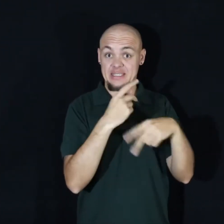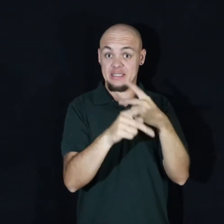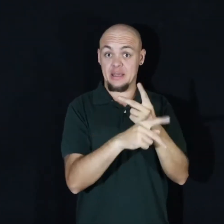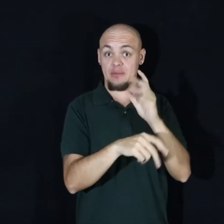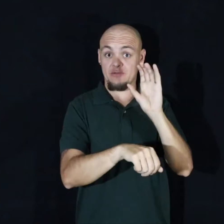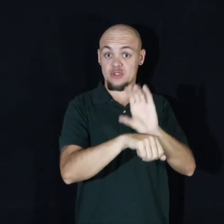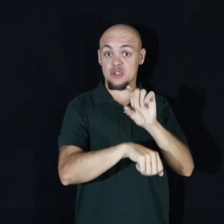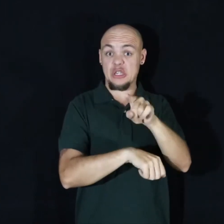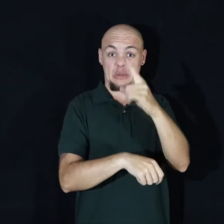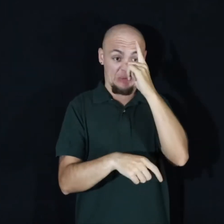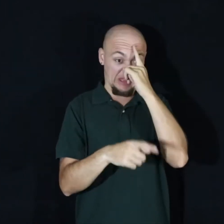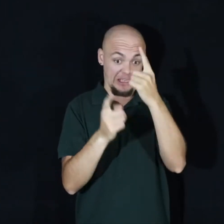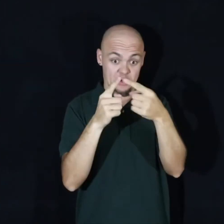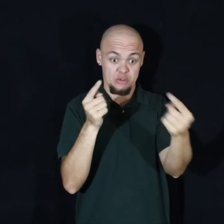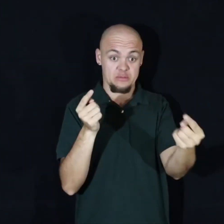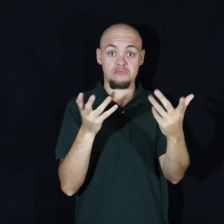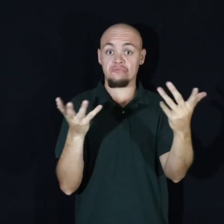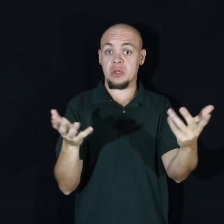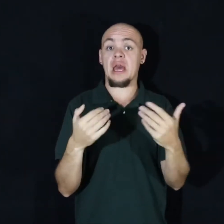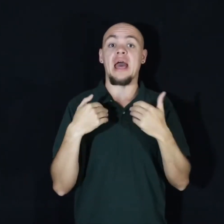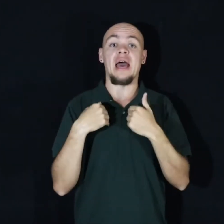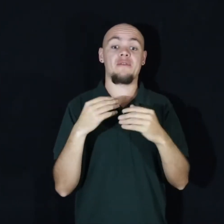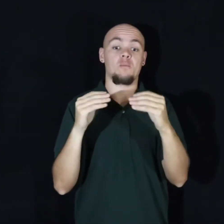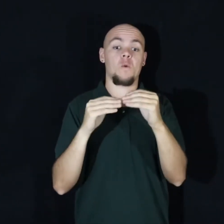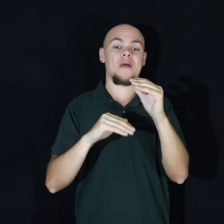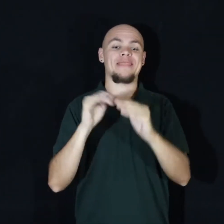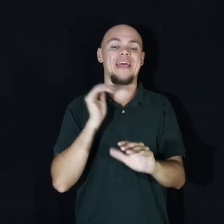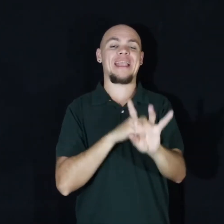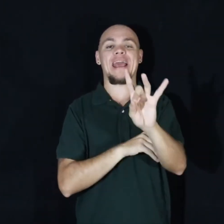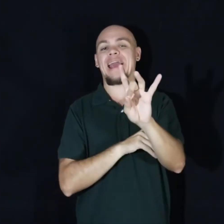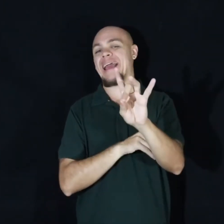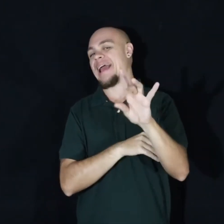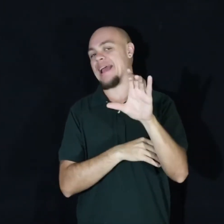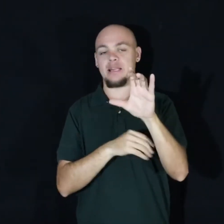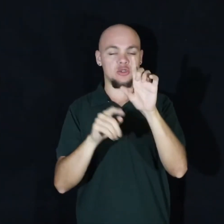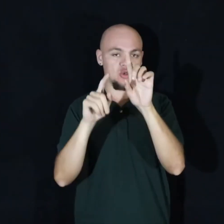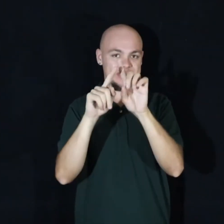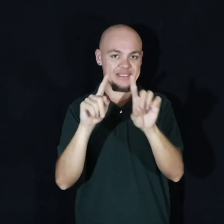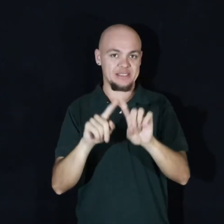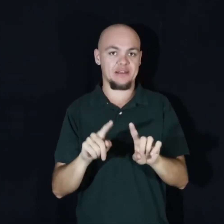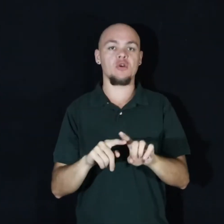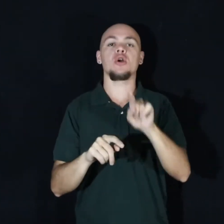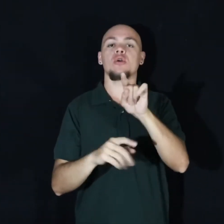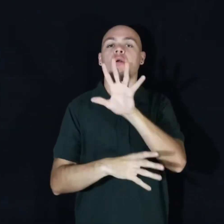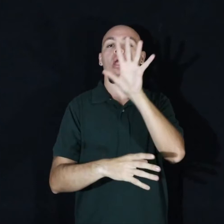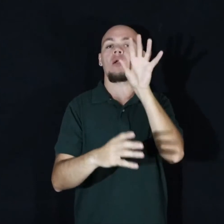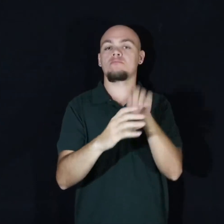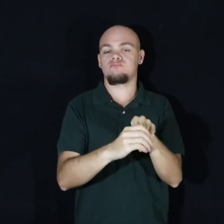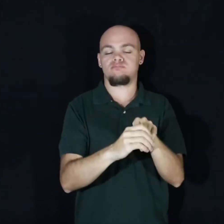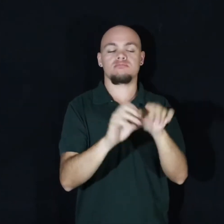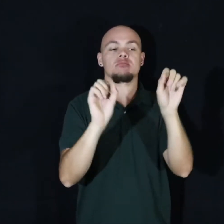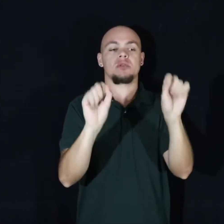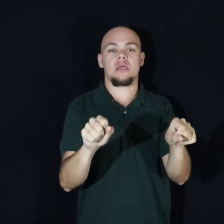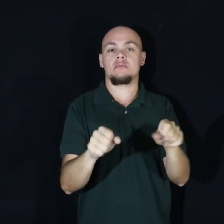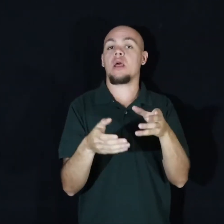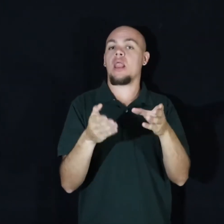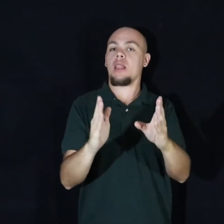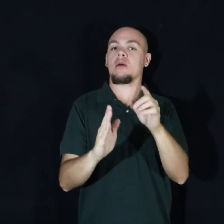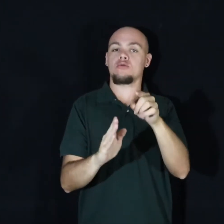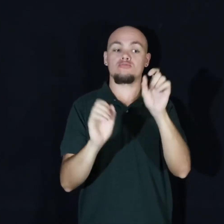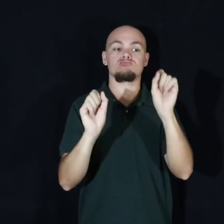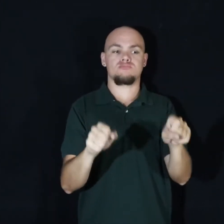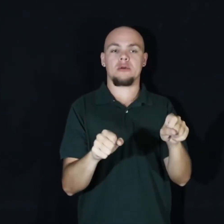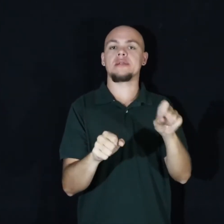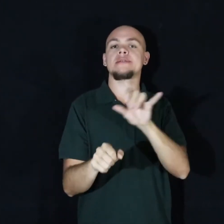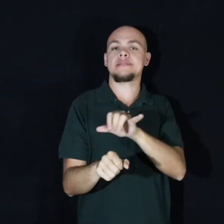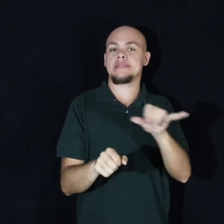as a pastor and you think that you disagree with your denomination stance, there are over 800 different denominations that